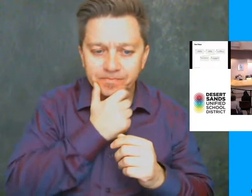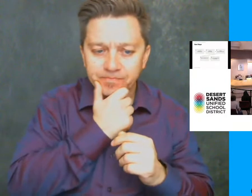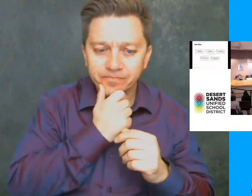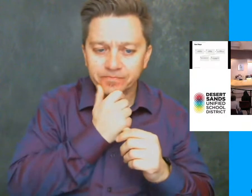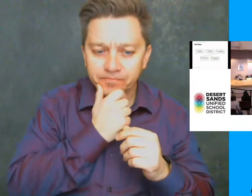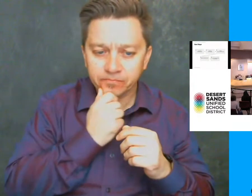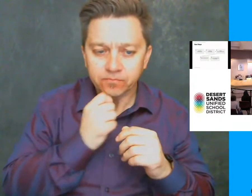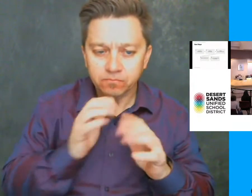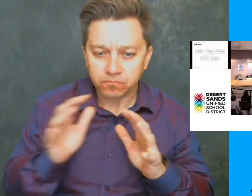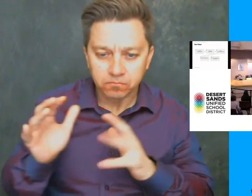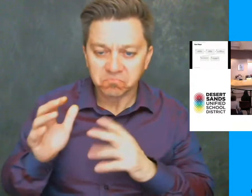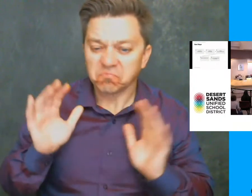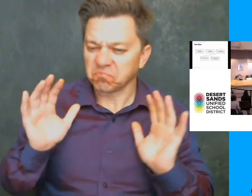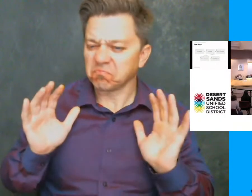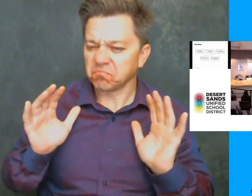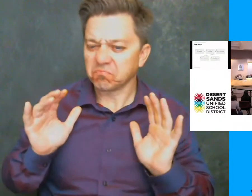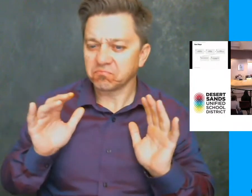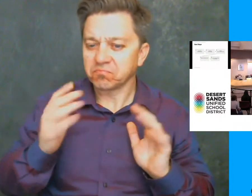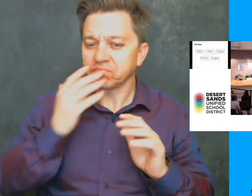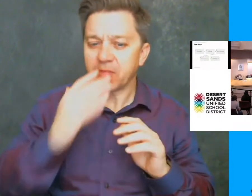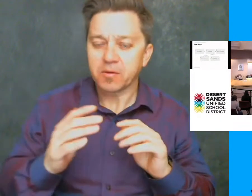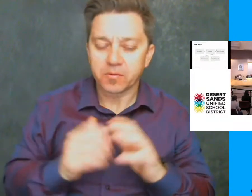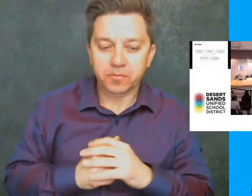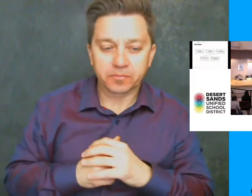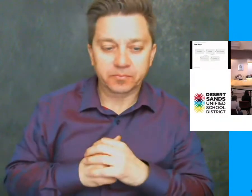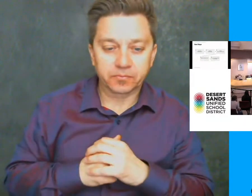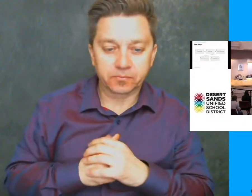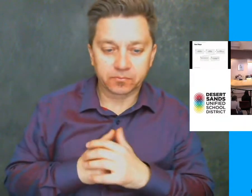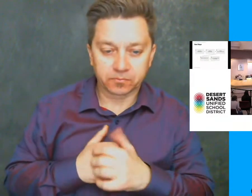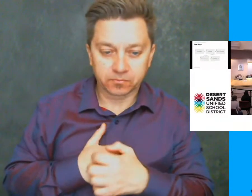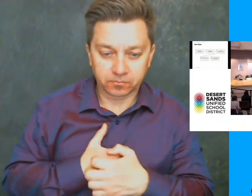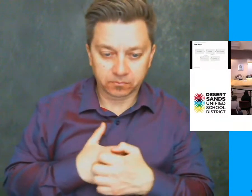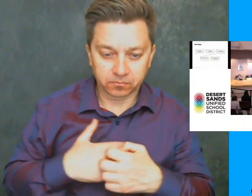Yep, that would do. Thank you. Okay, Ms.